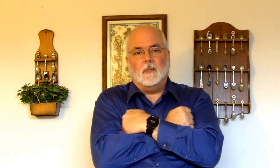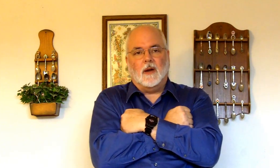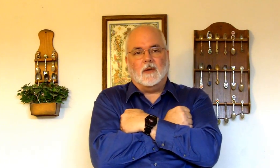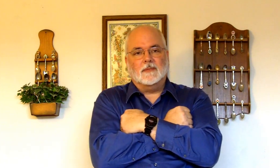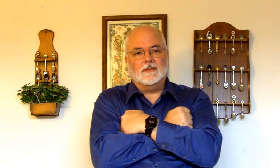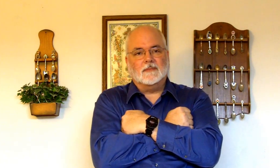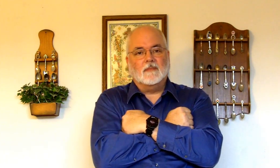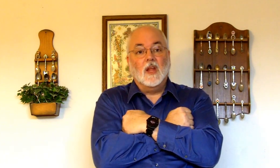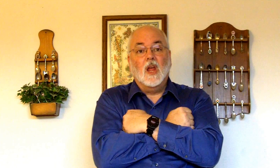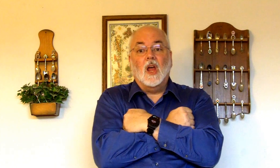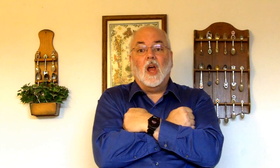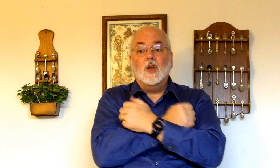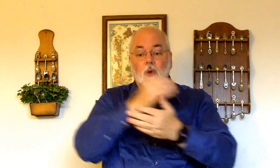bear. Anew,